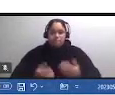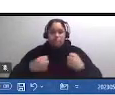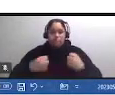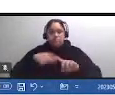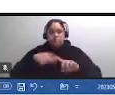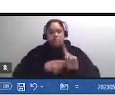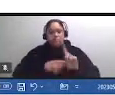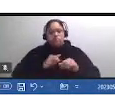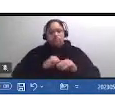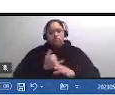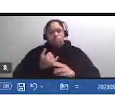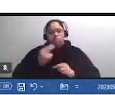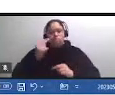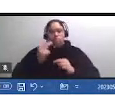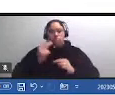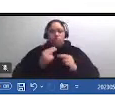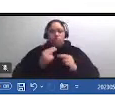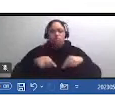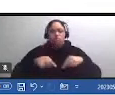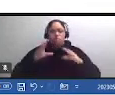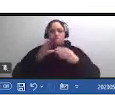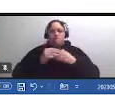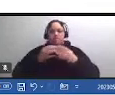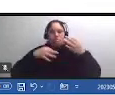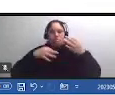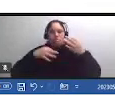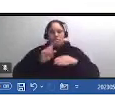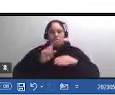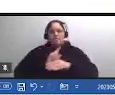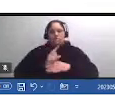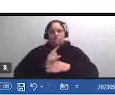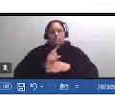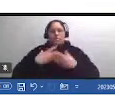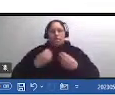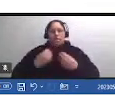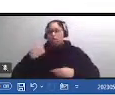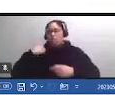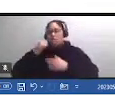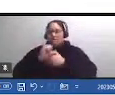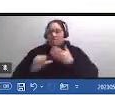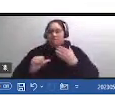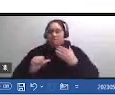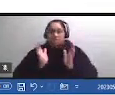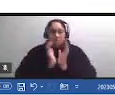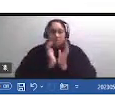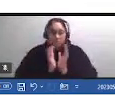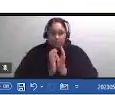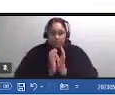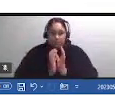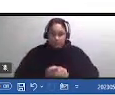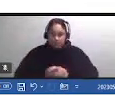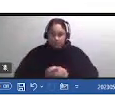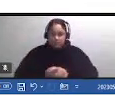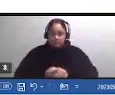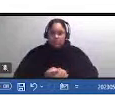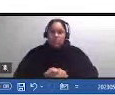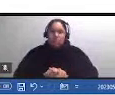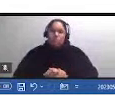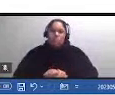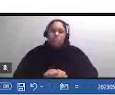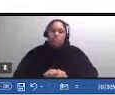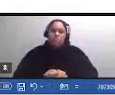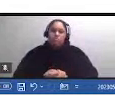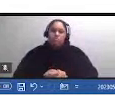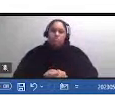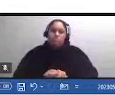Chairperson, just to take yourself and the members through it, Chair, it's our minutes of what we had last month, Chairperson. And then I just wanted